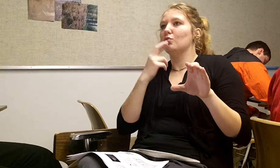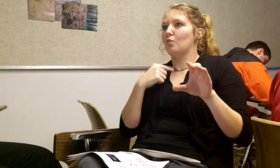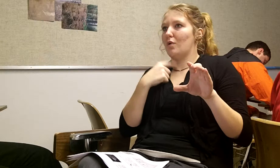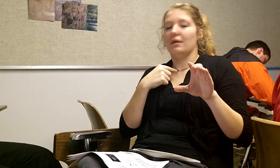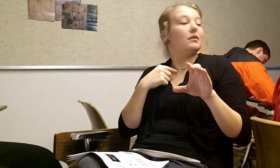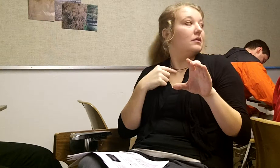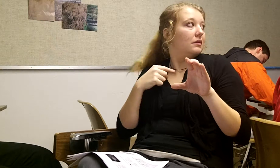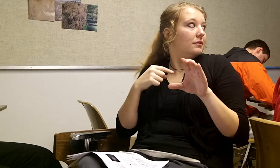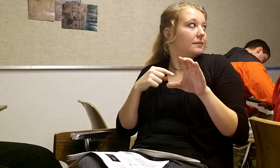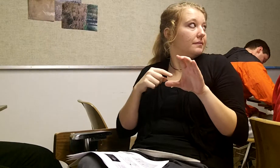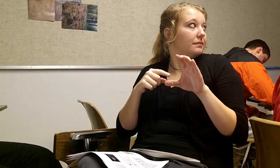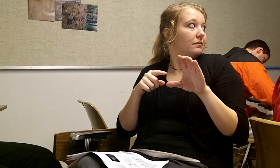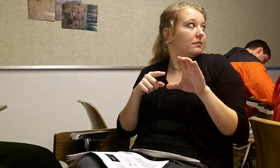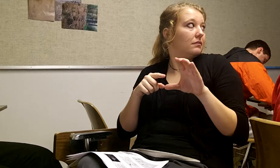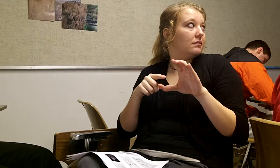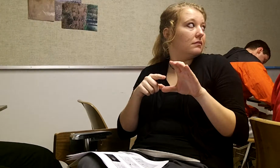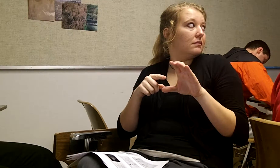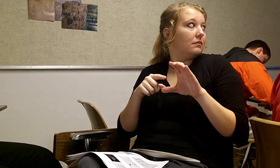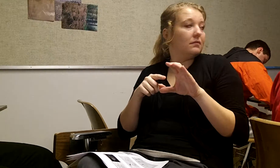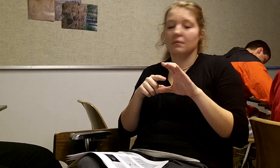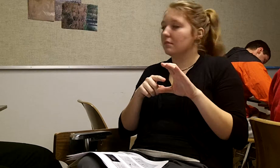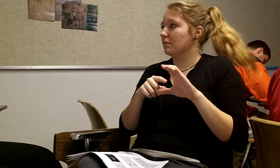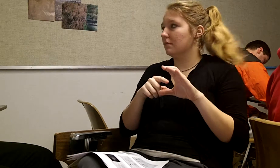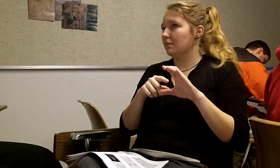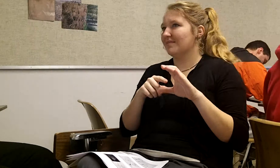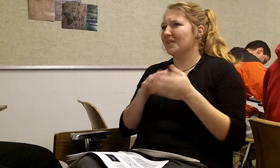kind of this picture. Like, takes these images. It's awesome.